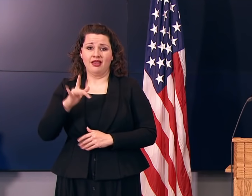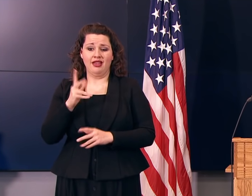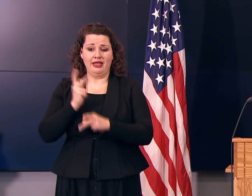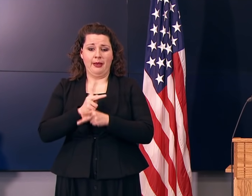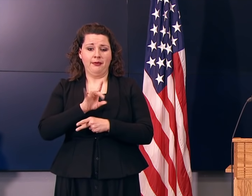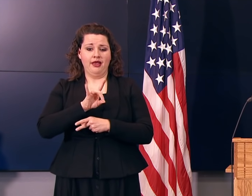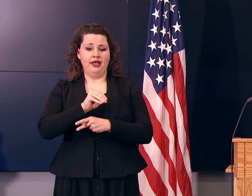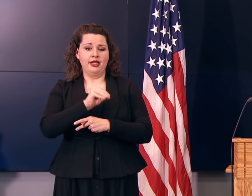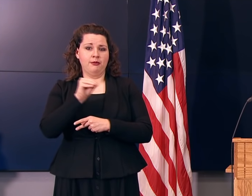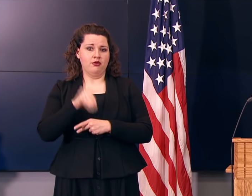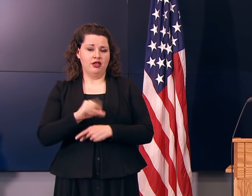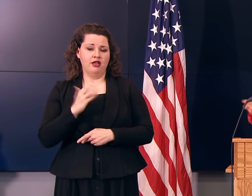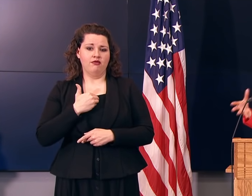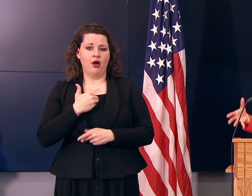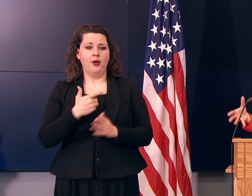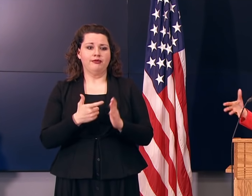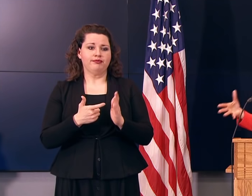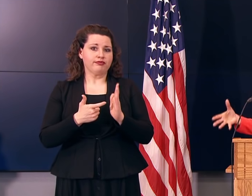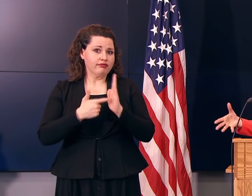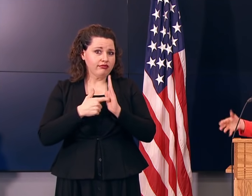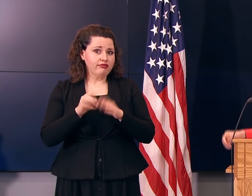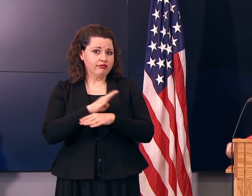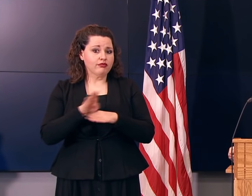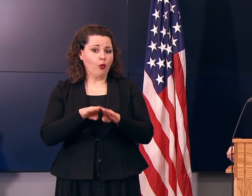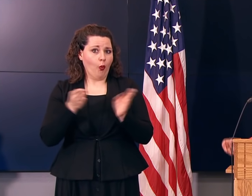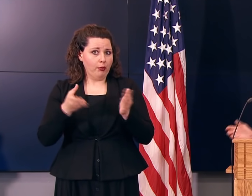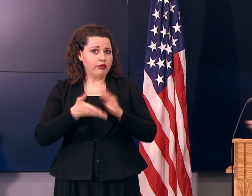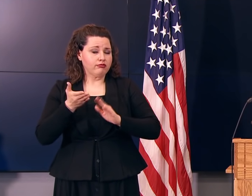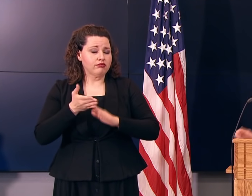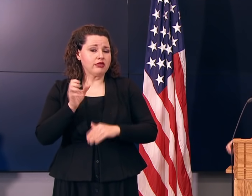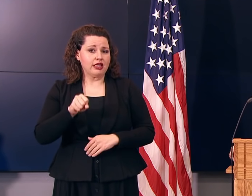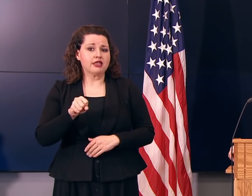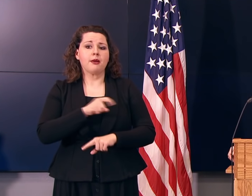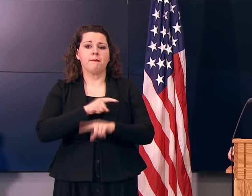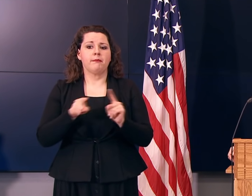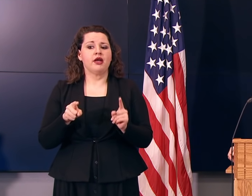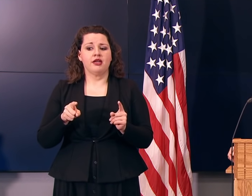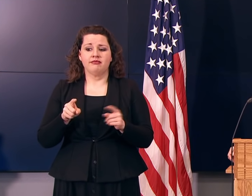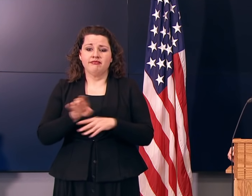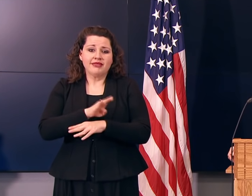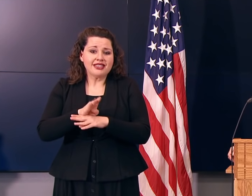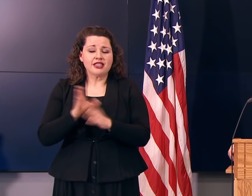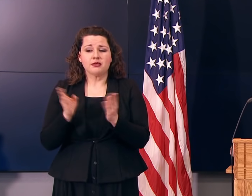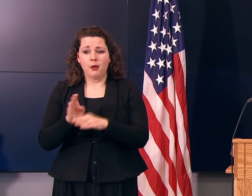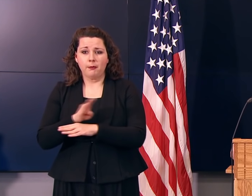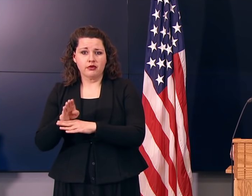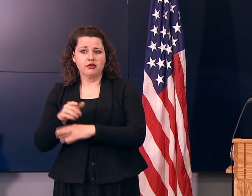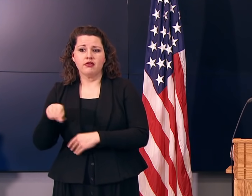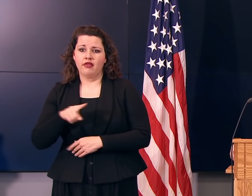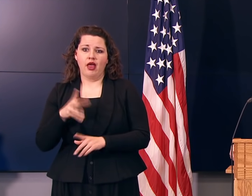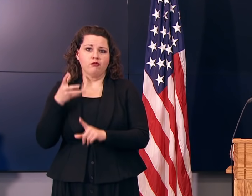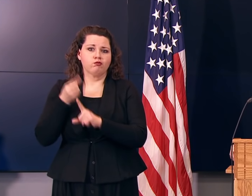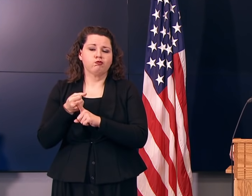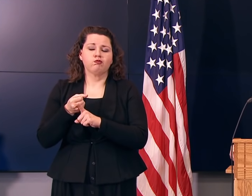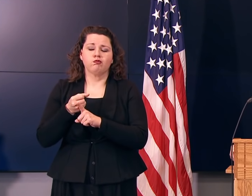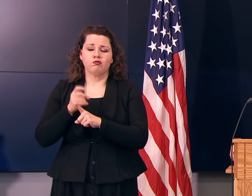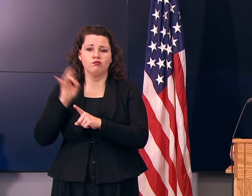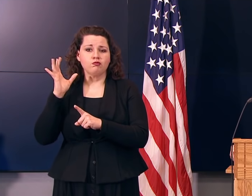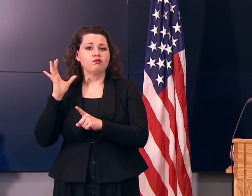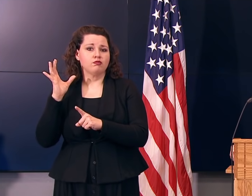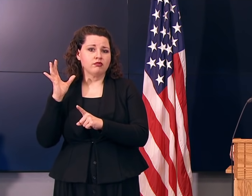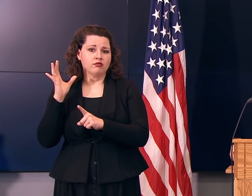our essential businesses open and running, but we still have had businesses and small businesses that have been impacted